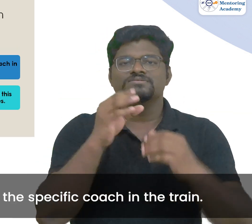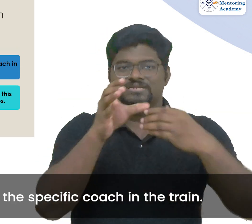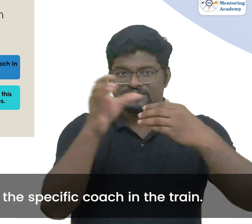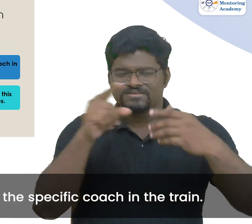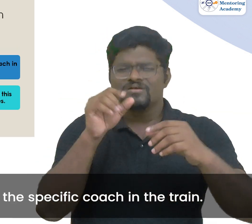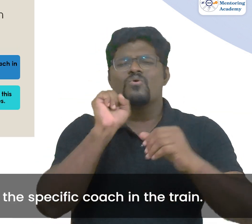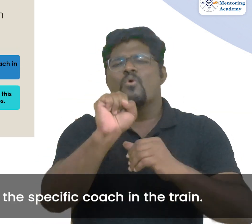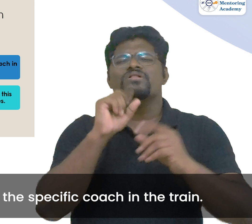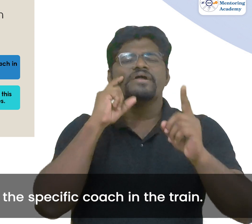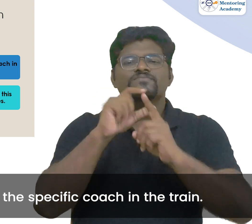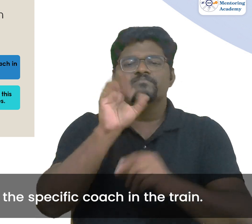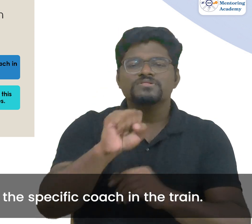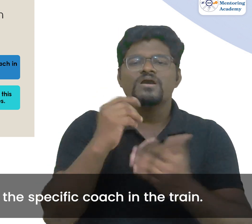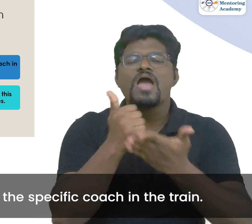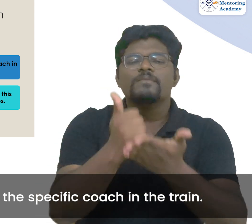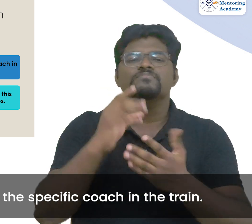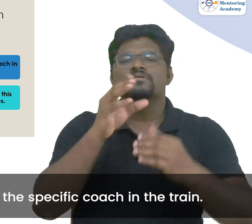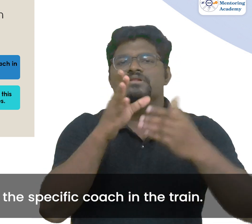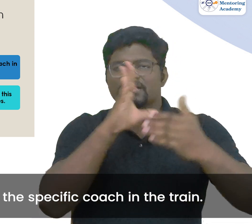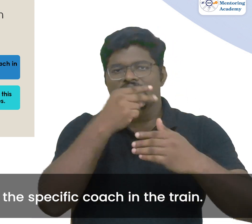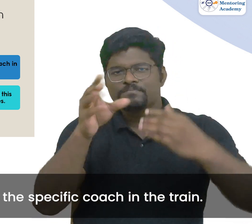These numbers identify the specific coach in the train.